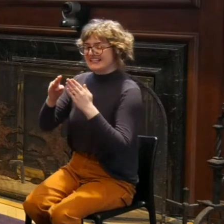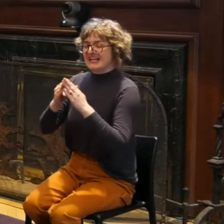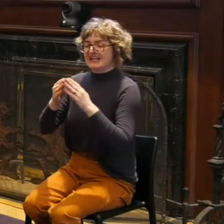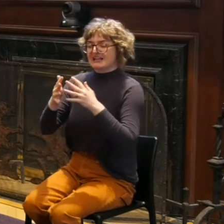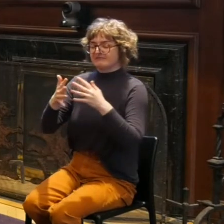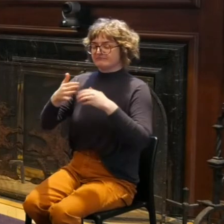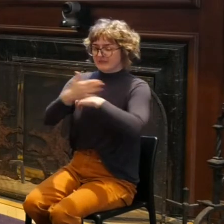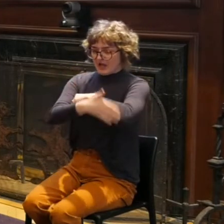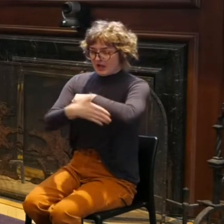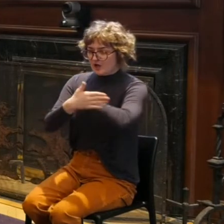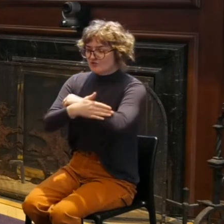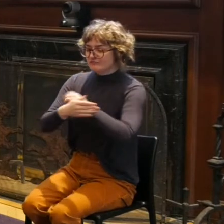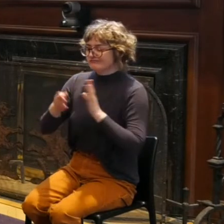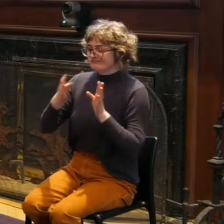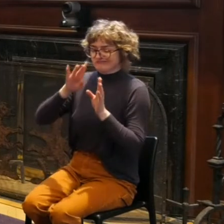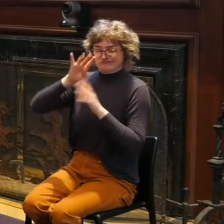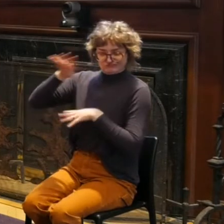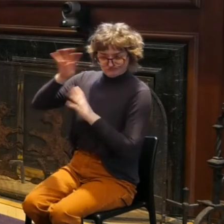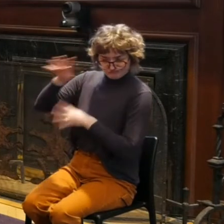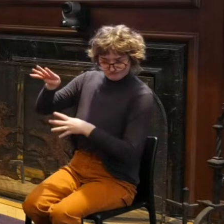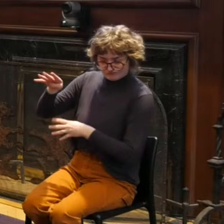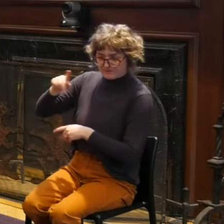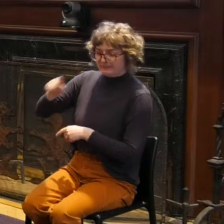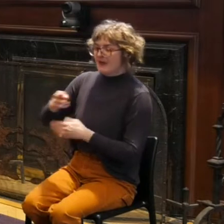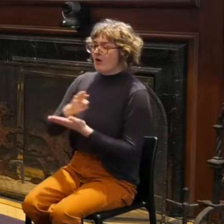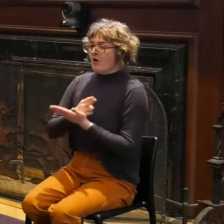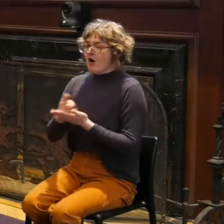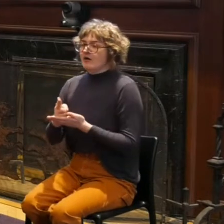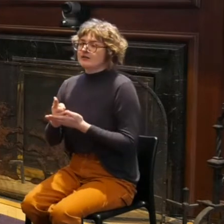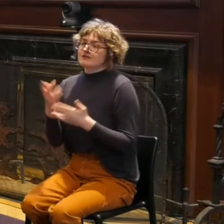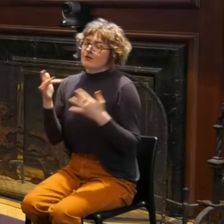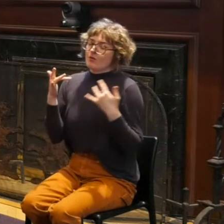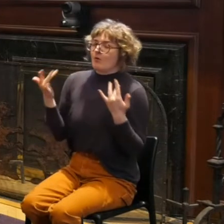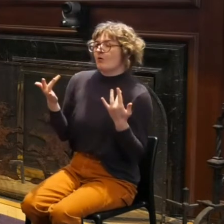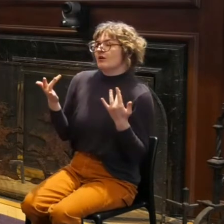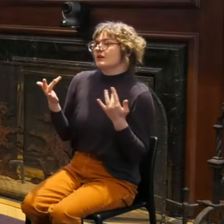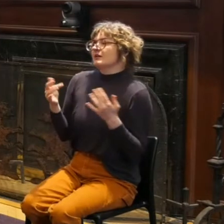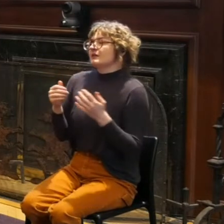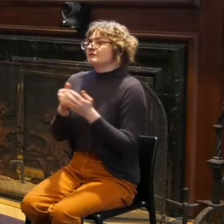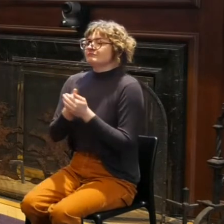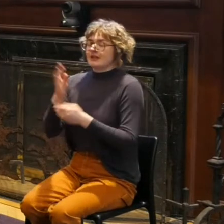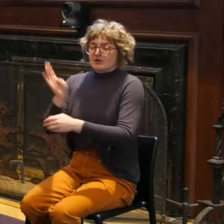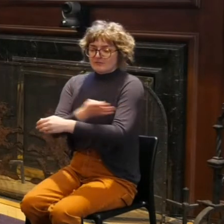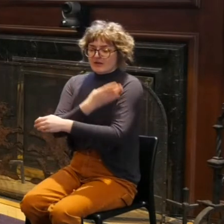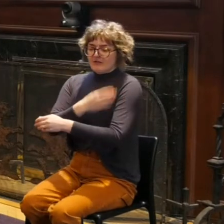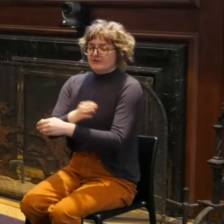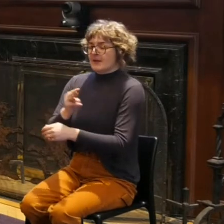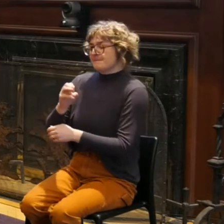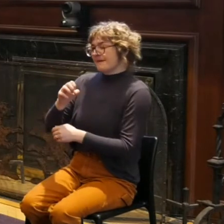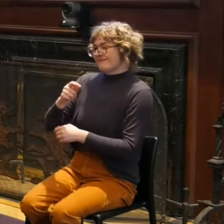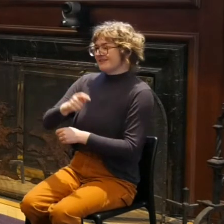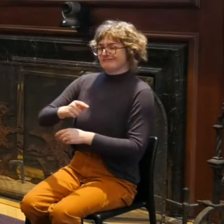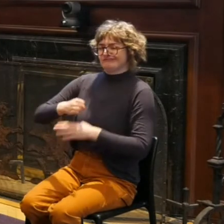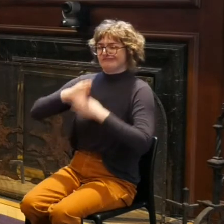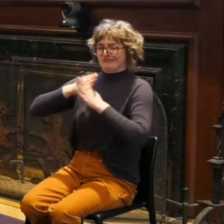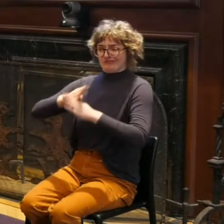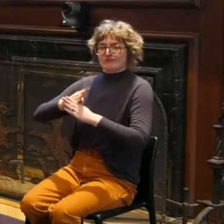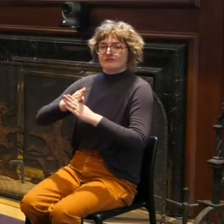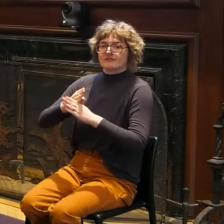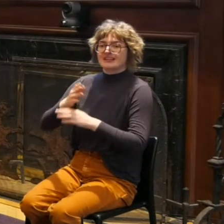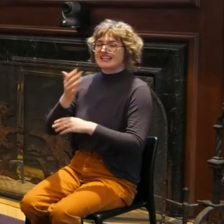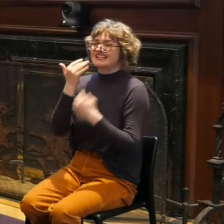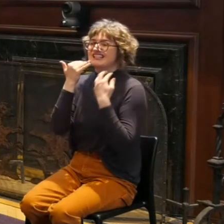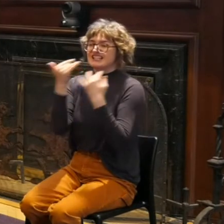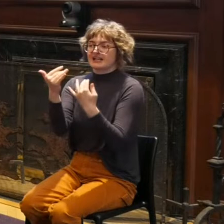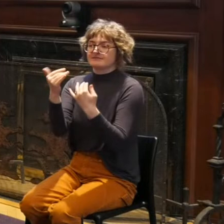country that looks past them, their honest glory, a melody Memphis refuses to sing.